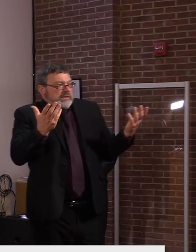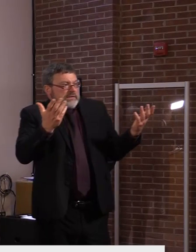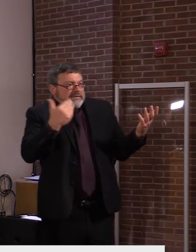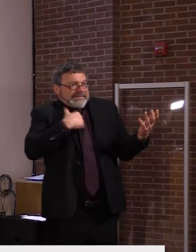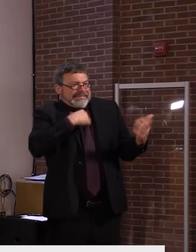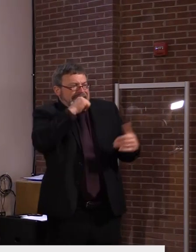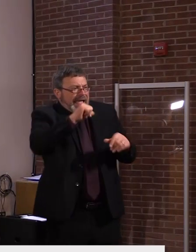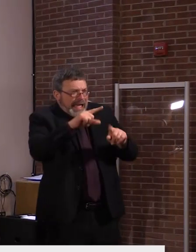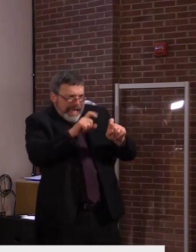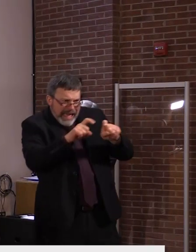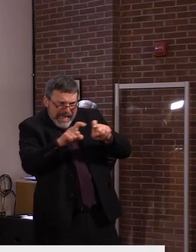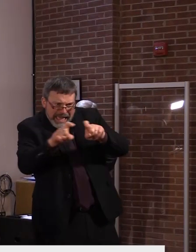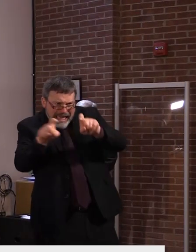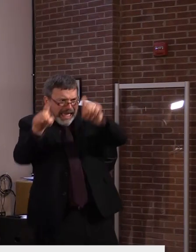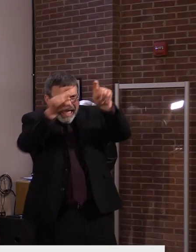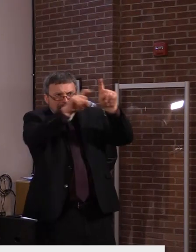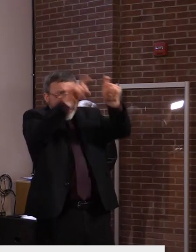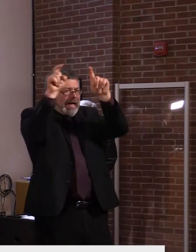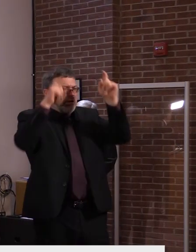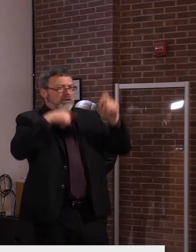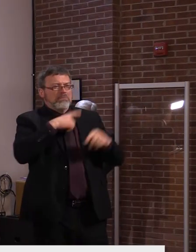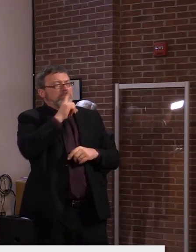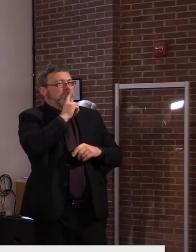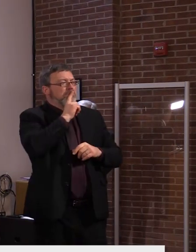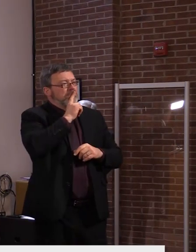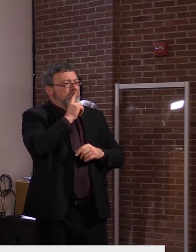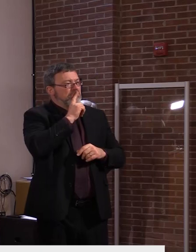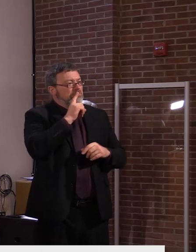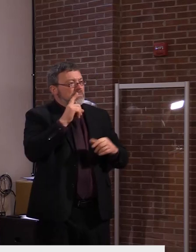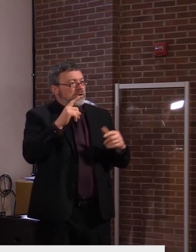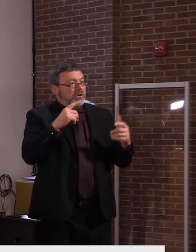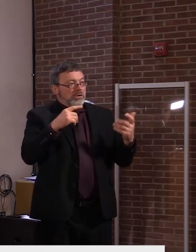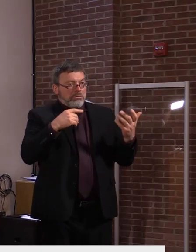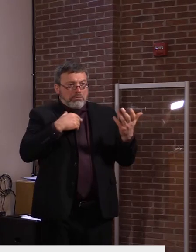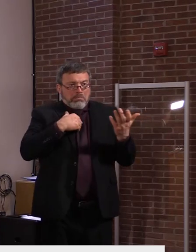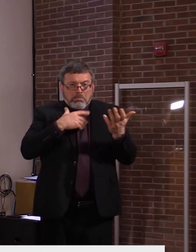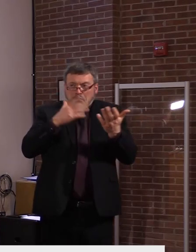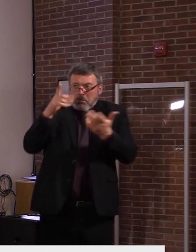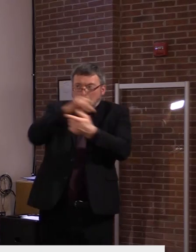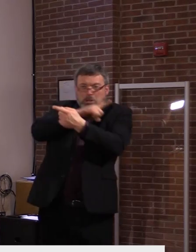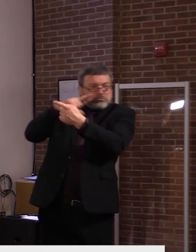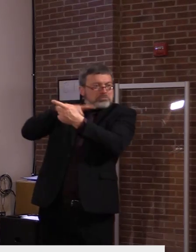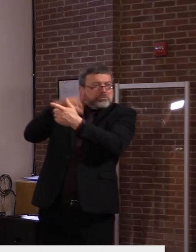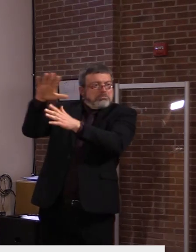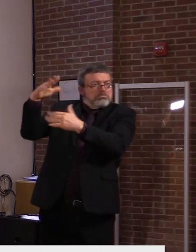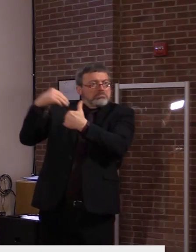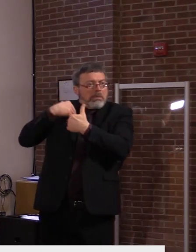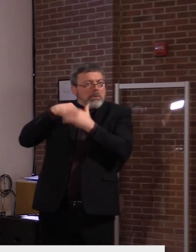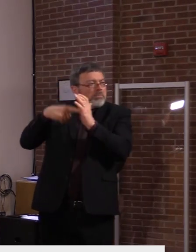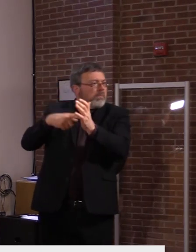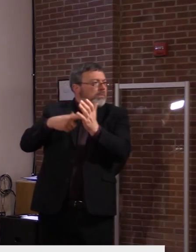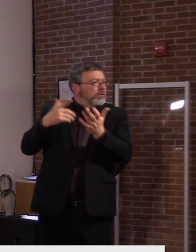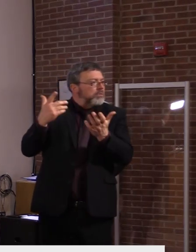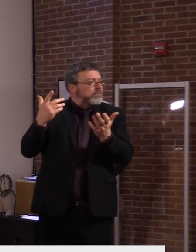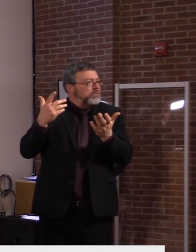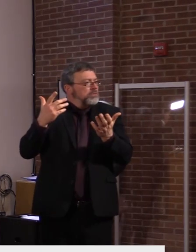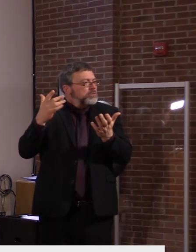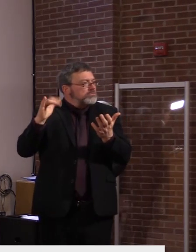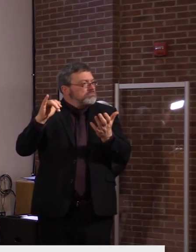towns supported it. We just assumed, but because they represent all 251 towns and